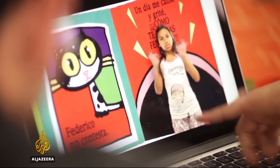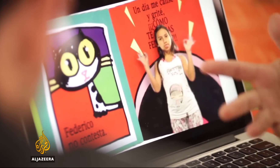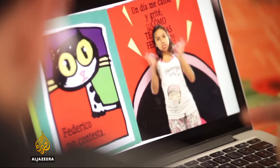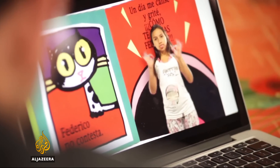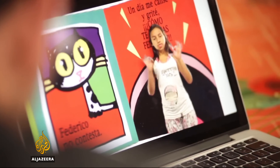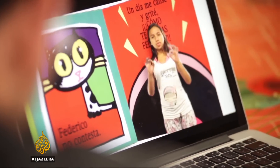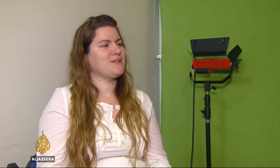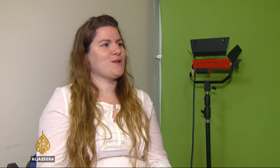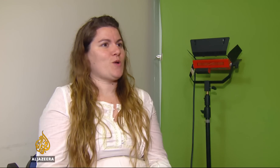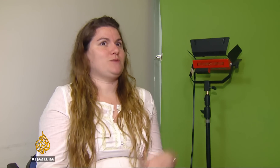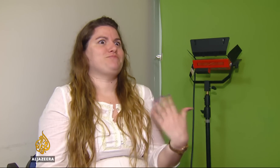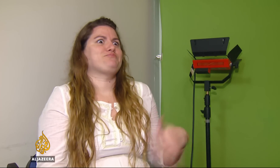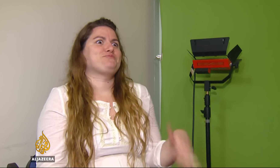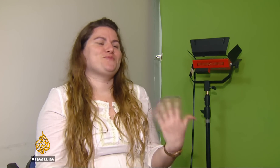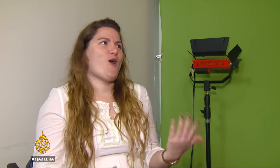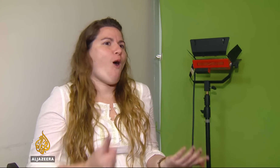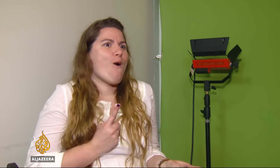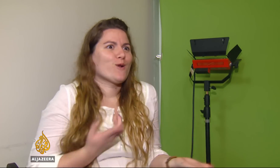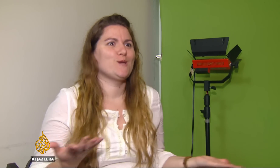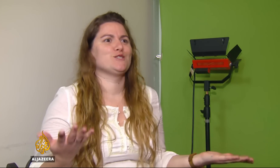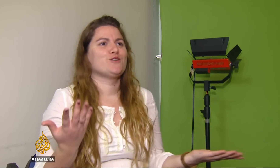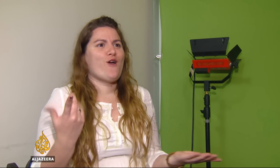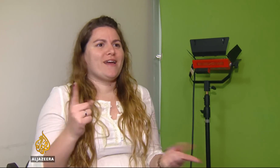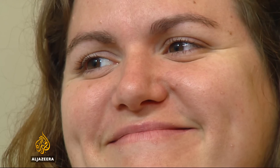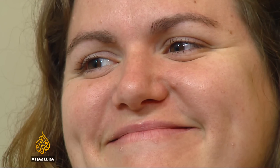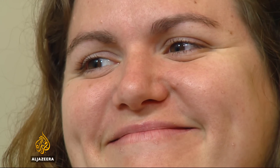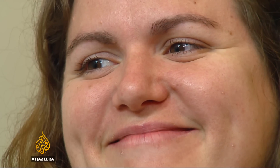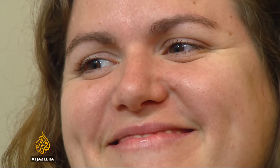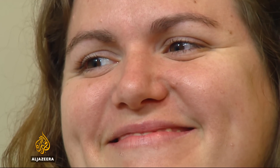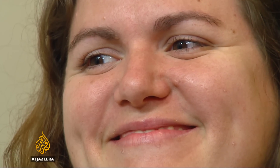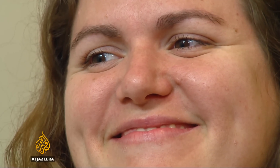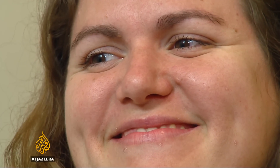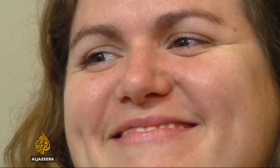verbal translation. Daniel Schweimler, Jazeera, Buenos Aires.